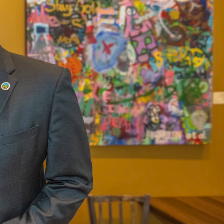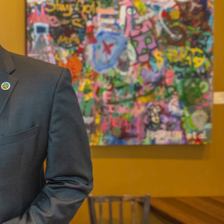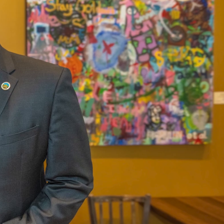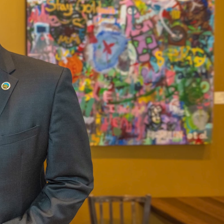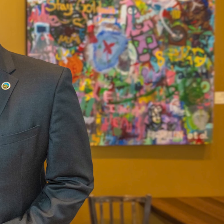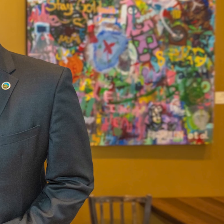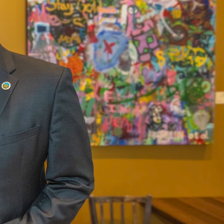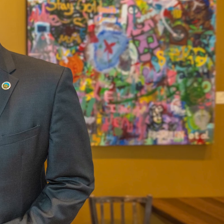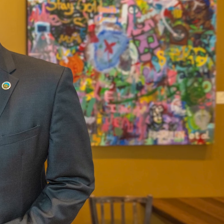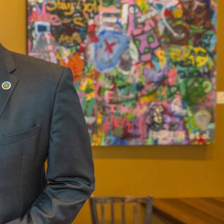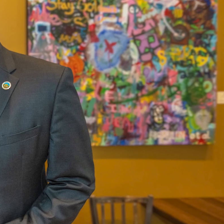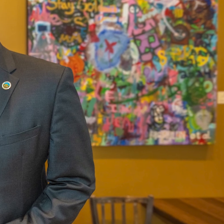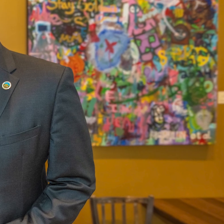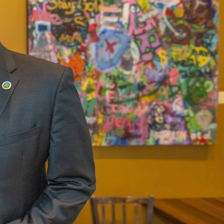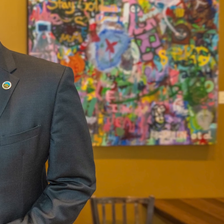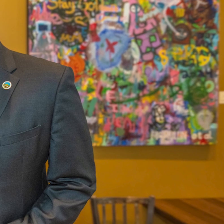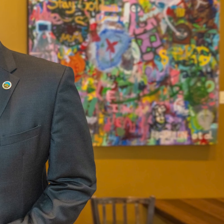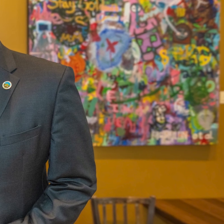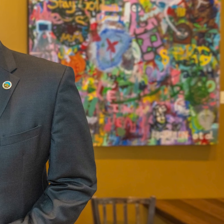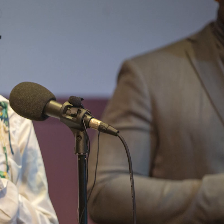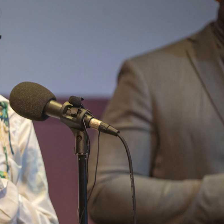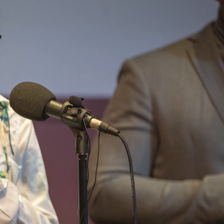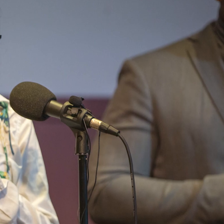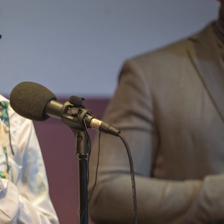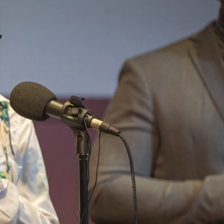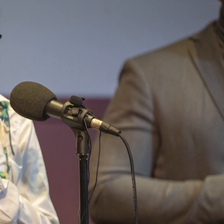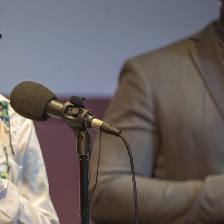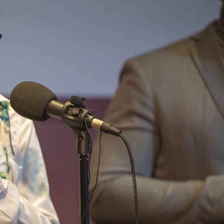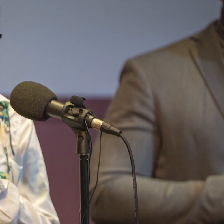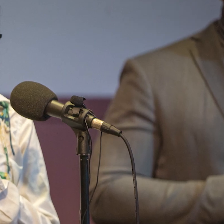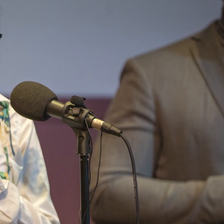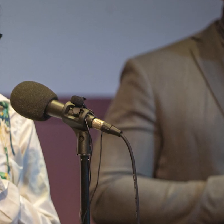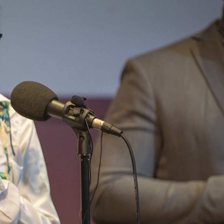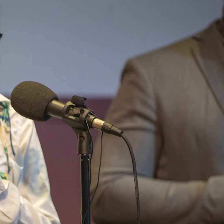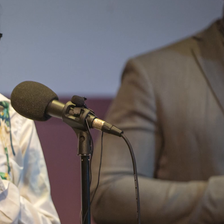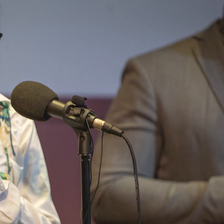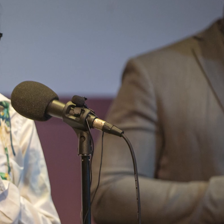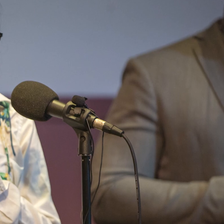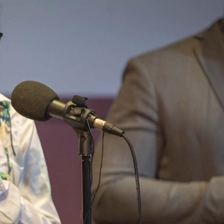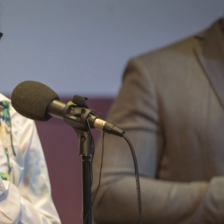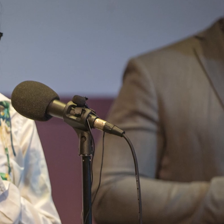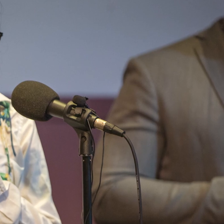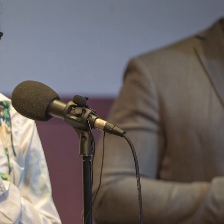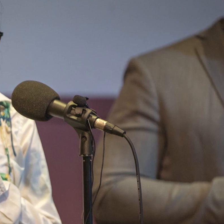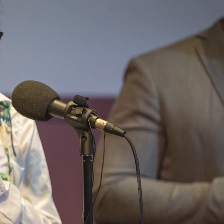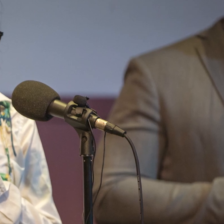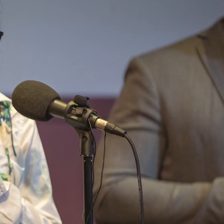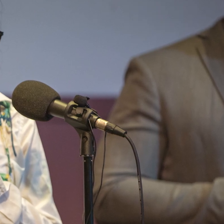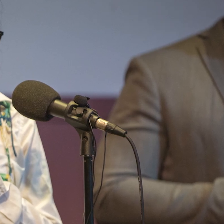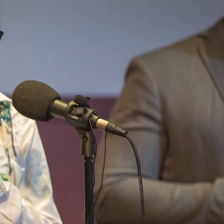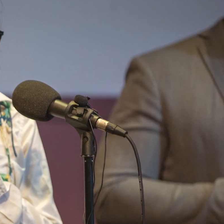She served with distinction, creativity, and heart. And we are so thankful for the light that she